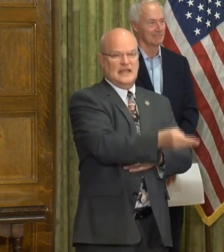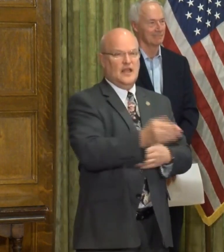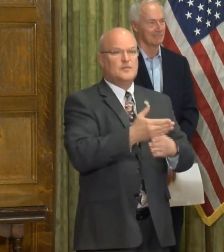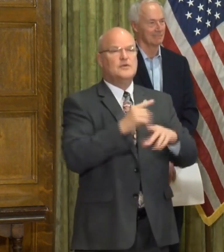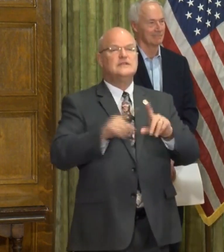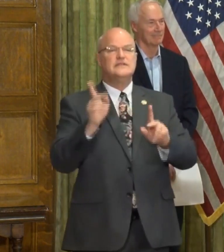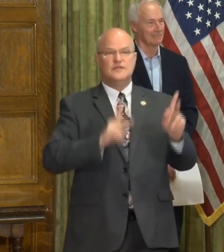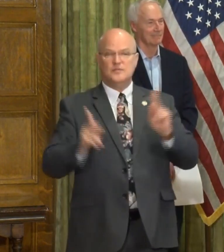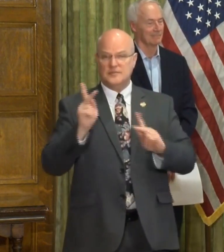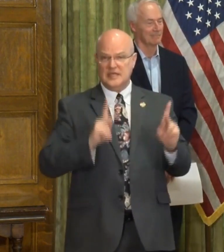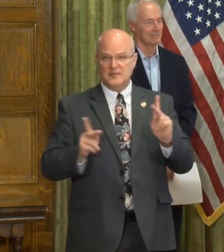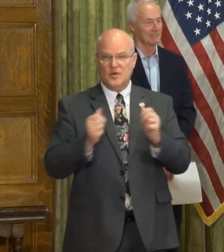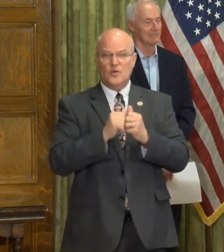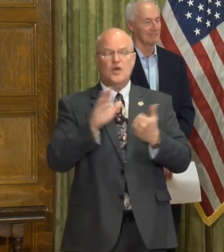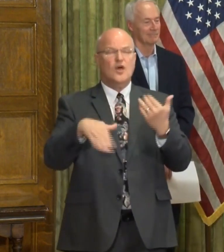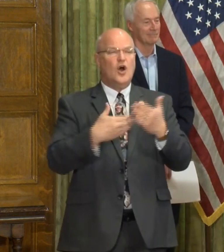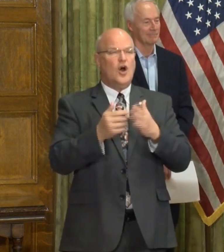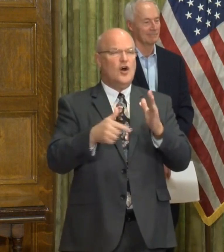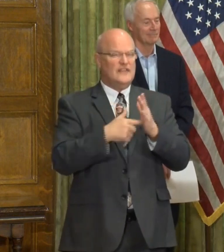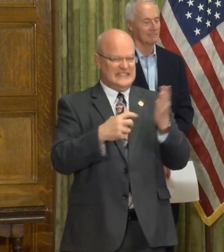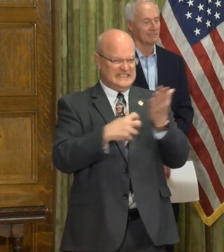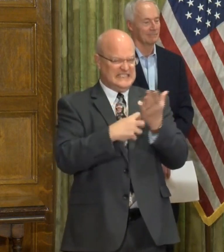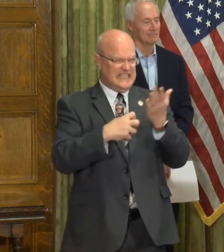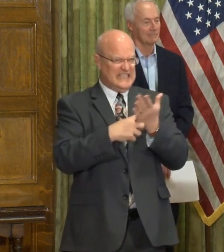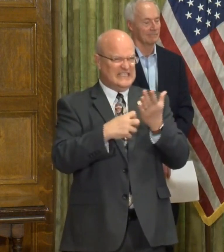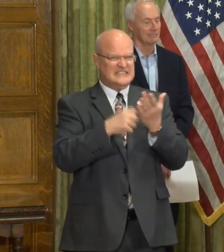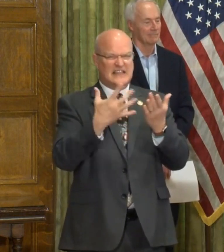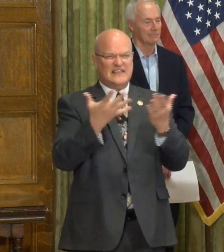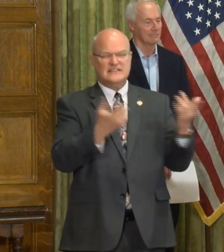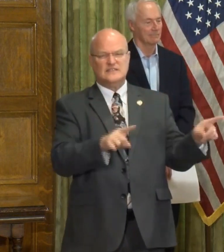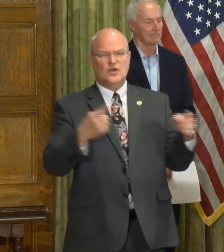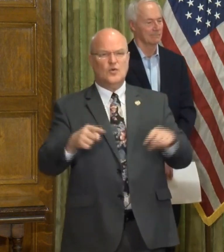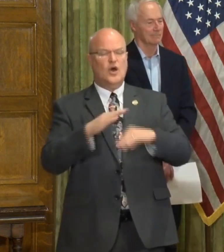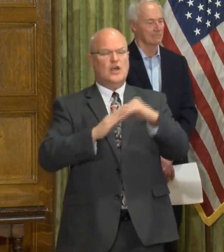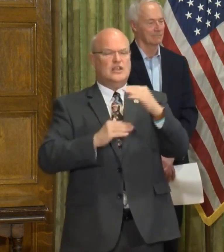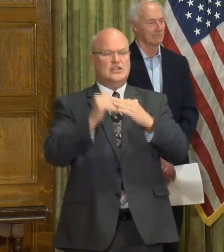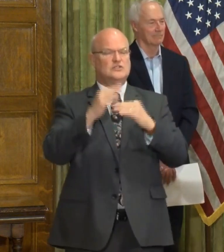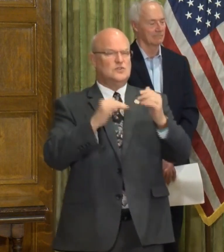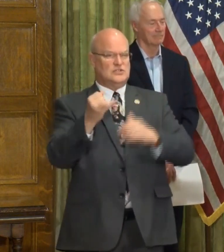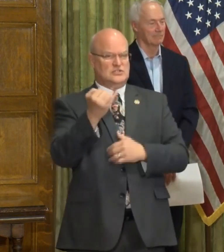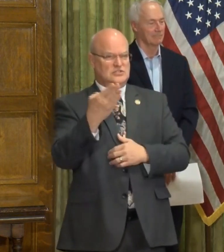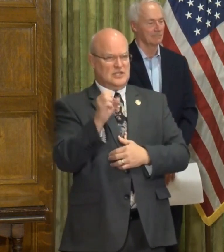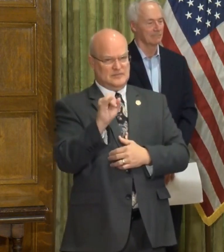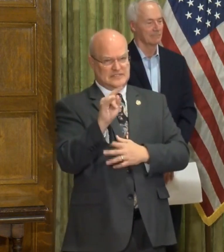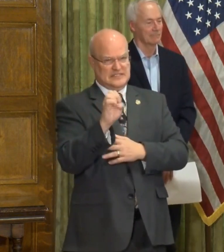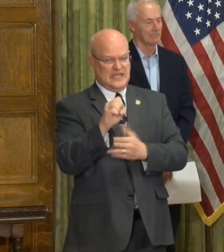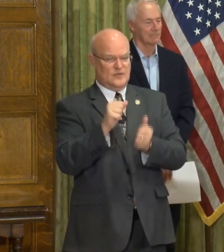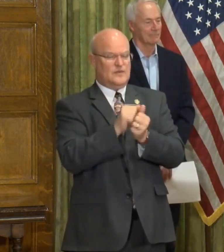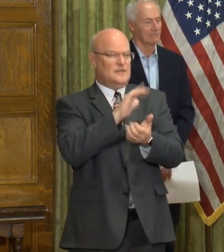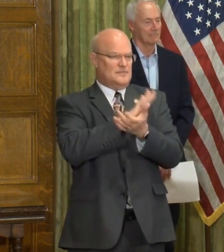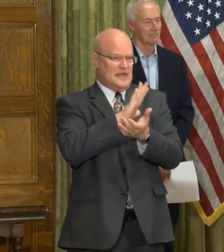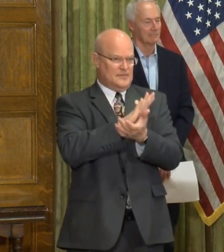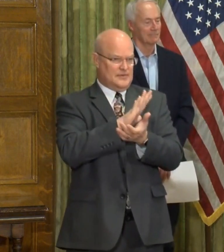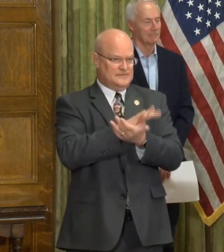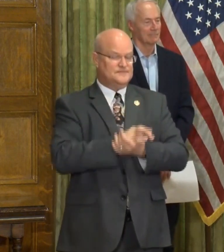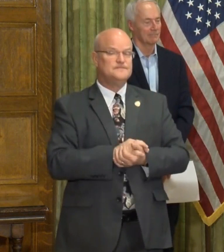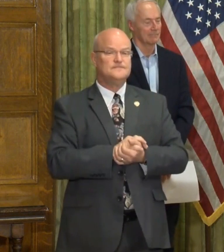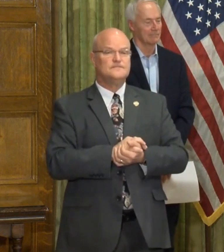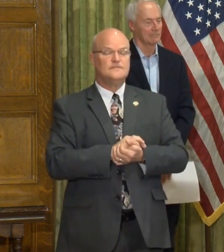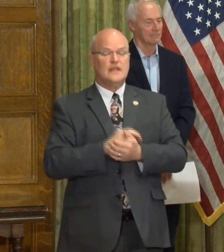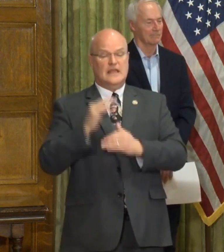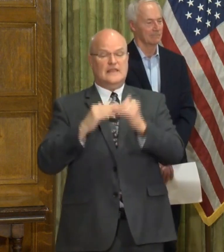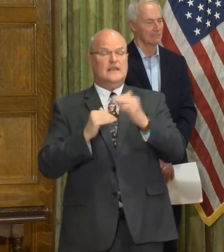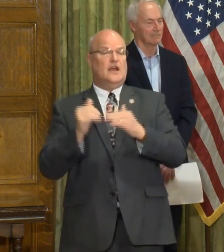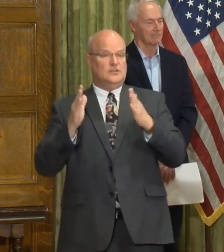between different people with all of these tickets and things that go on a construction job site. For